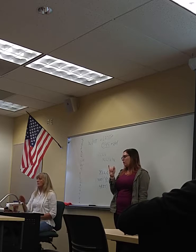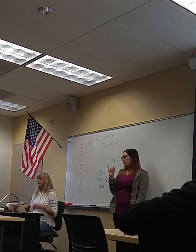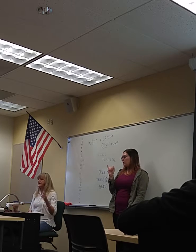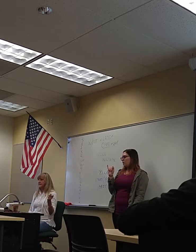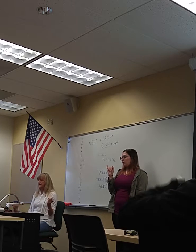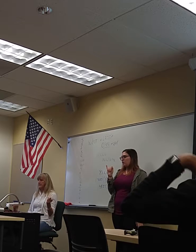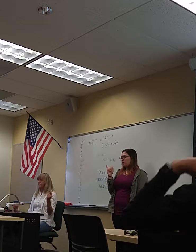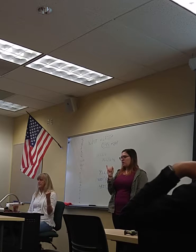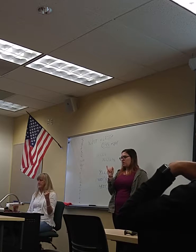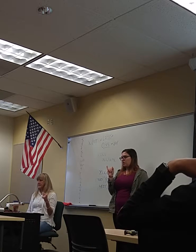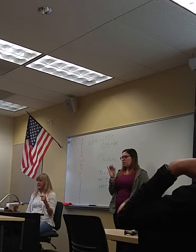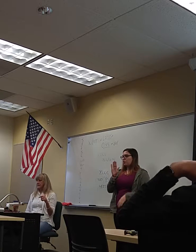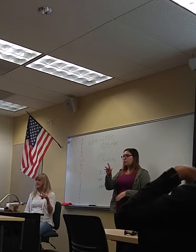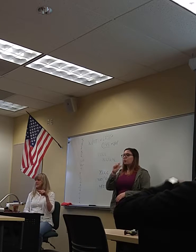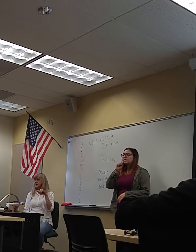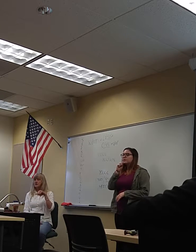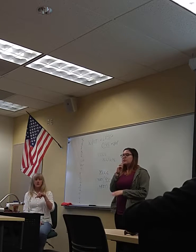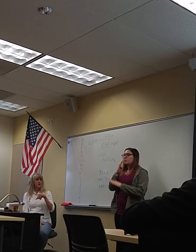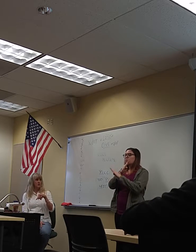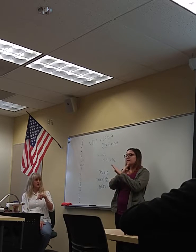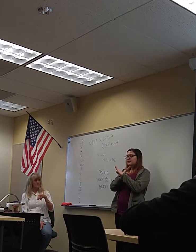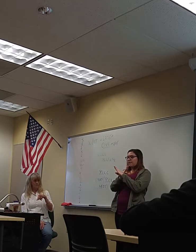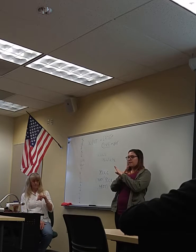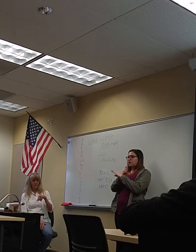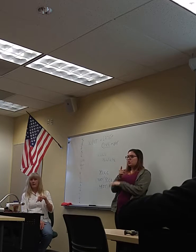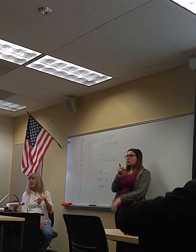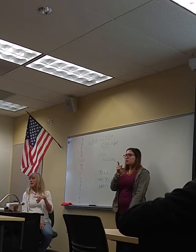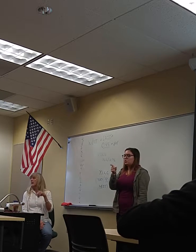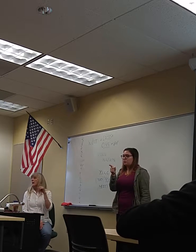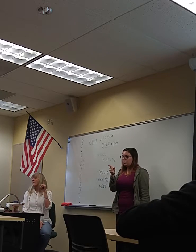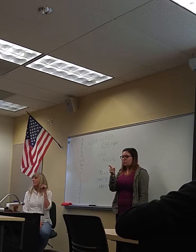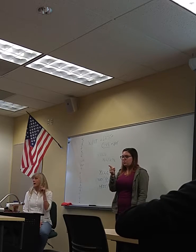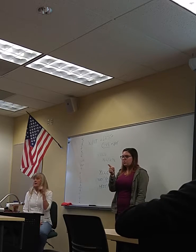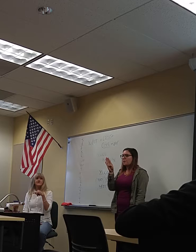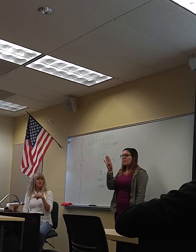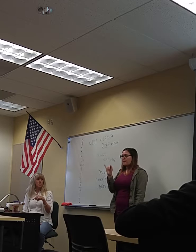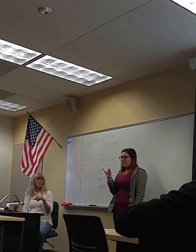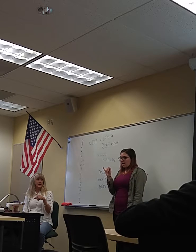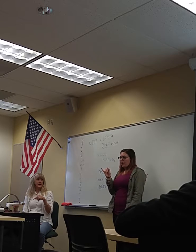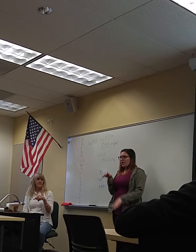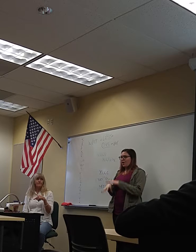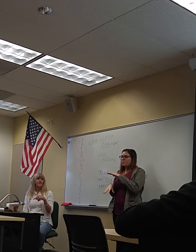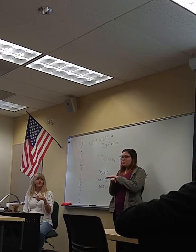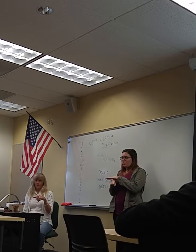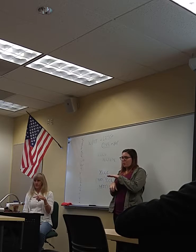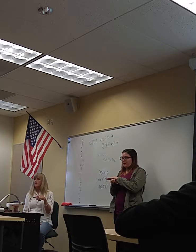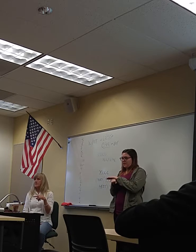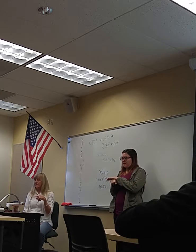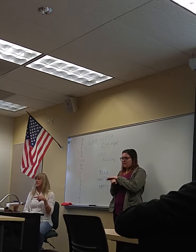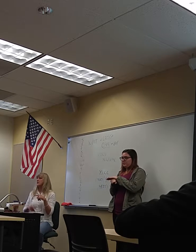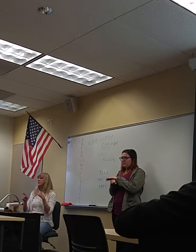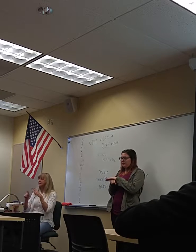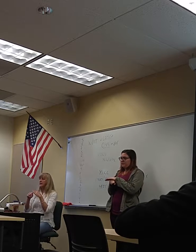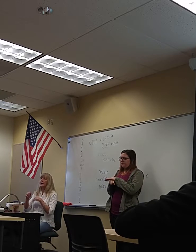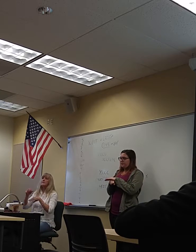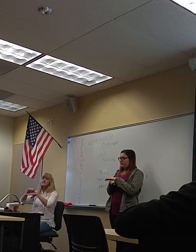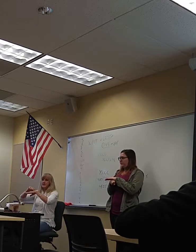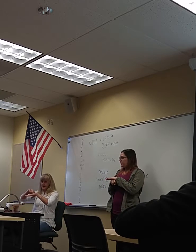your skin protects you by absorbing. Okay, so you would sign the